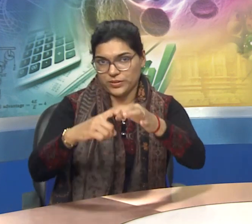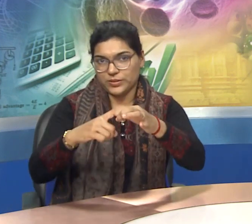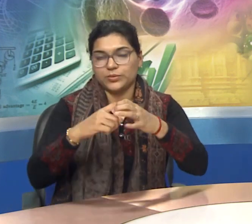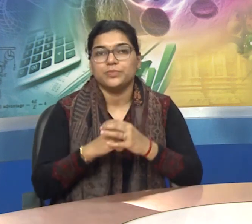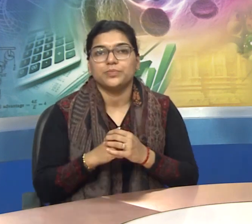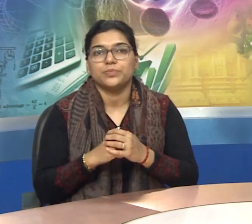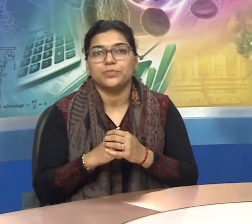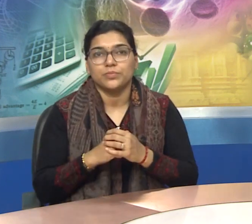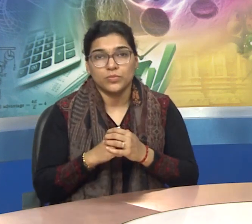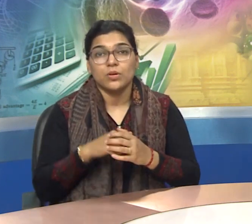Question 1.